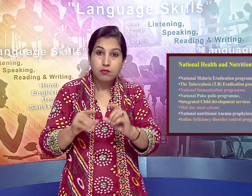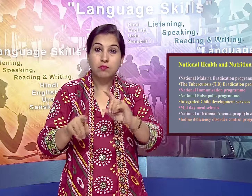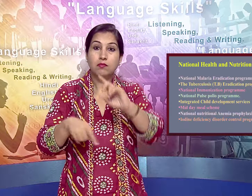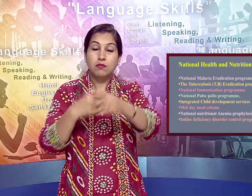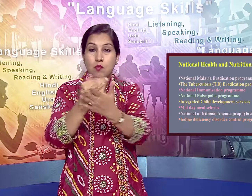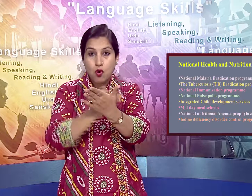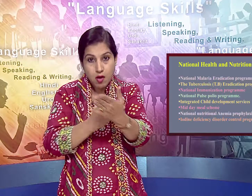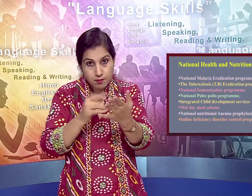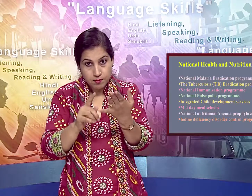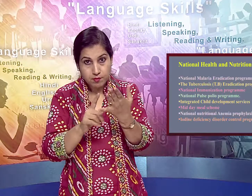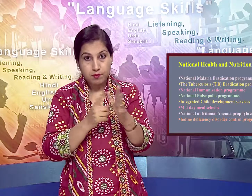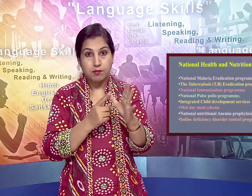Prophylaxis Program,